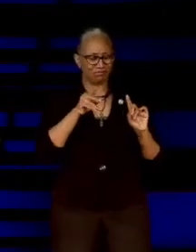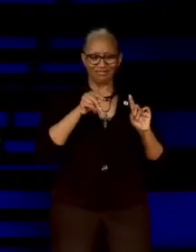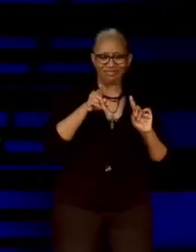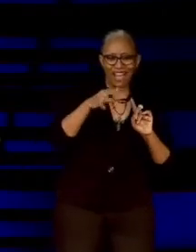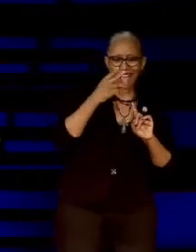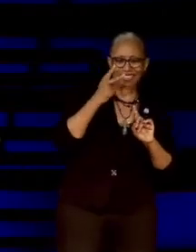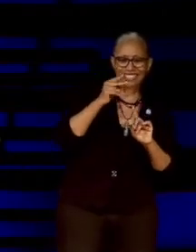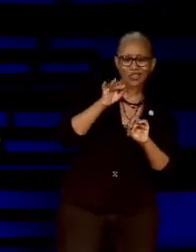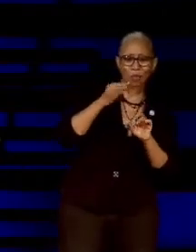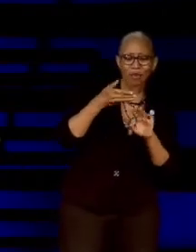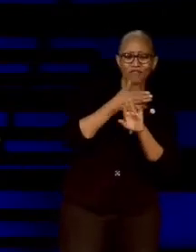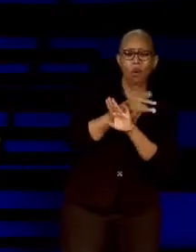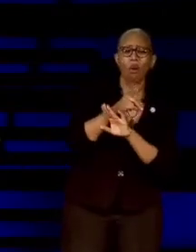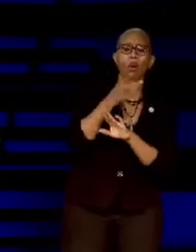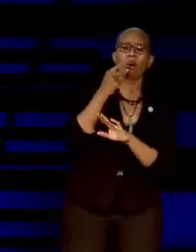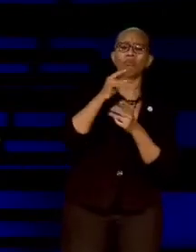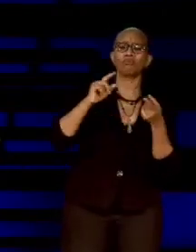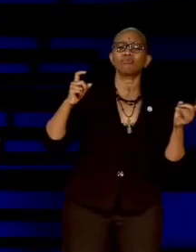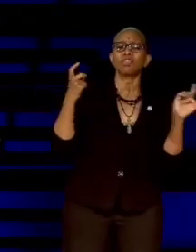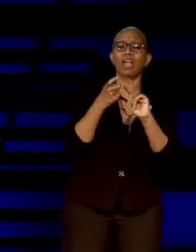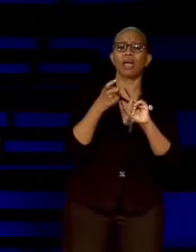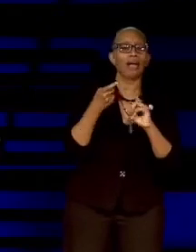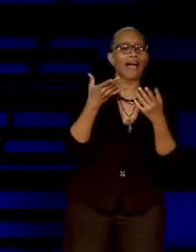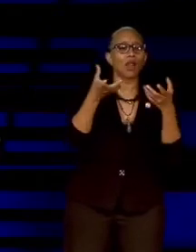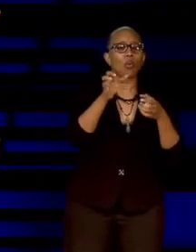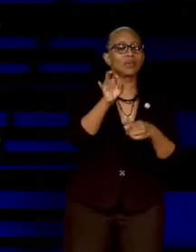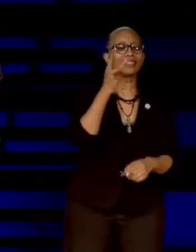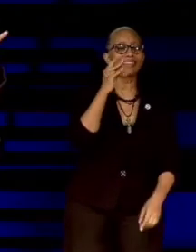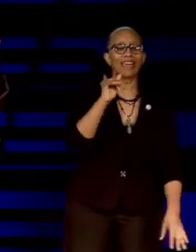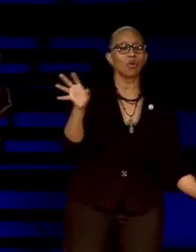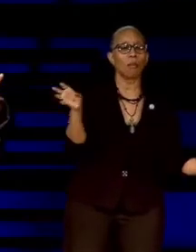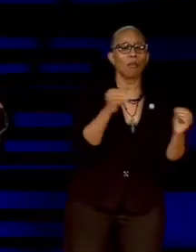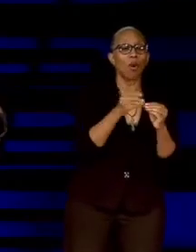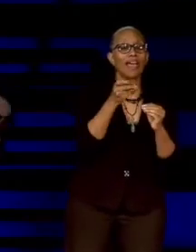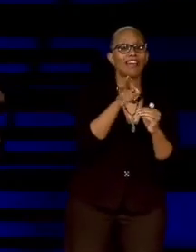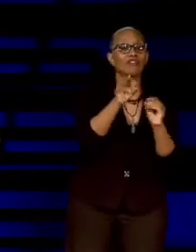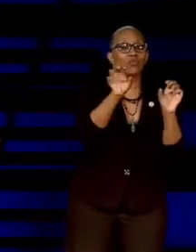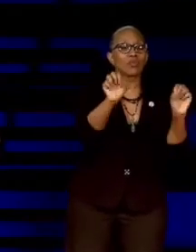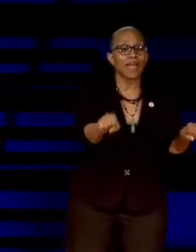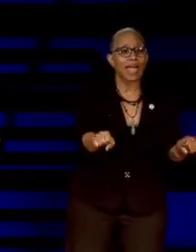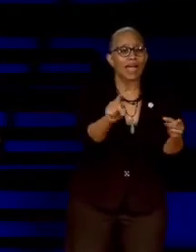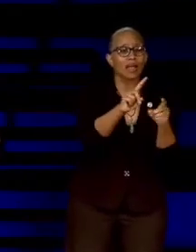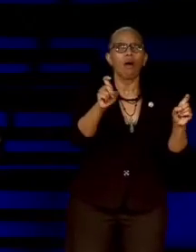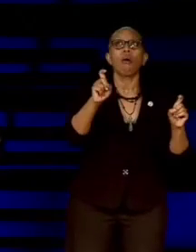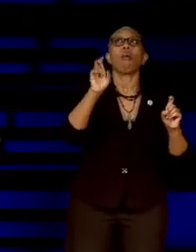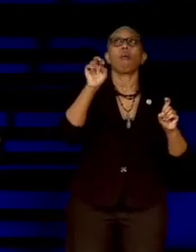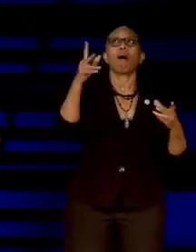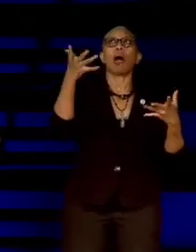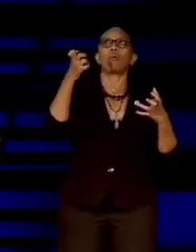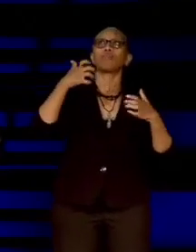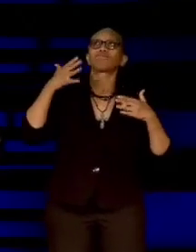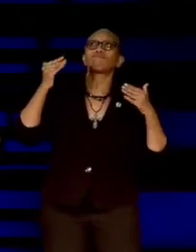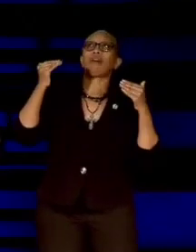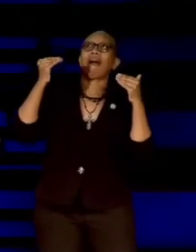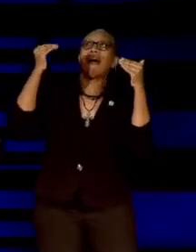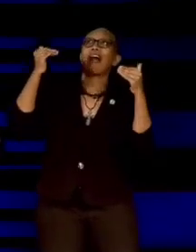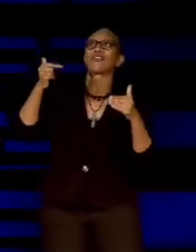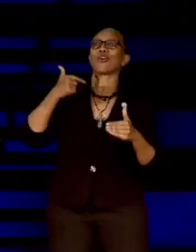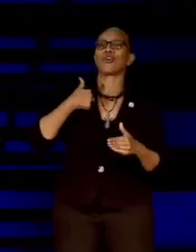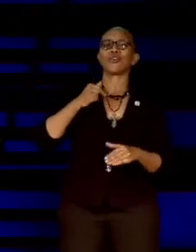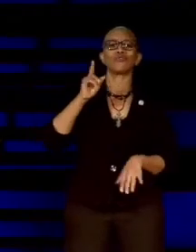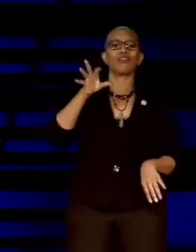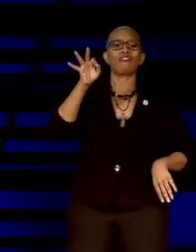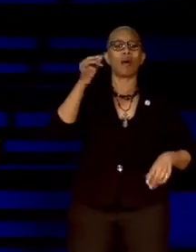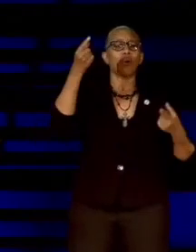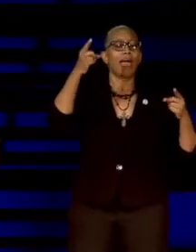used to see, I'm not looking to see them anymore, because if you will consent to go higher in Jesus, you're going to find